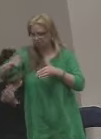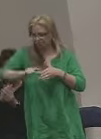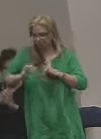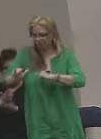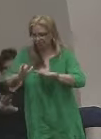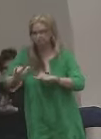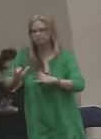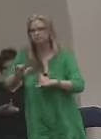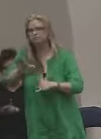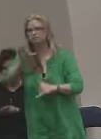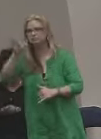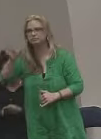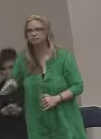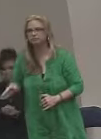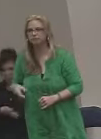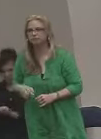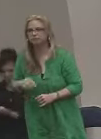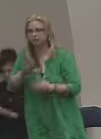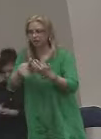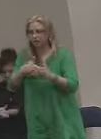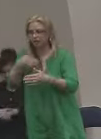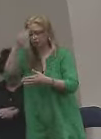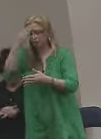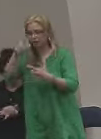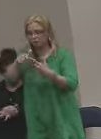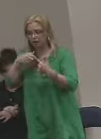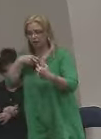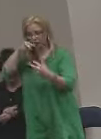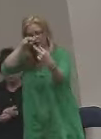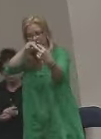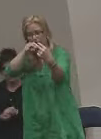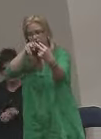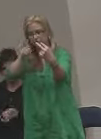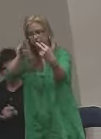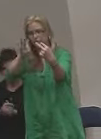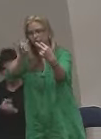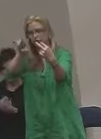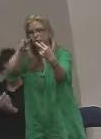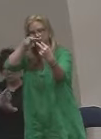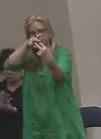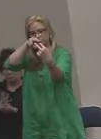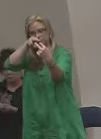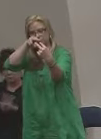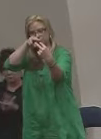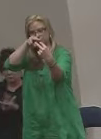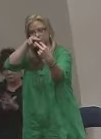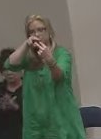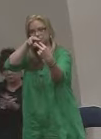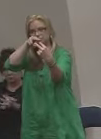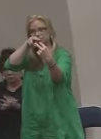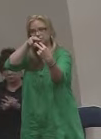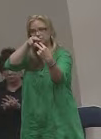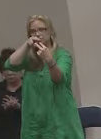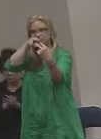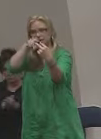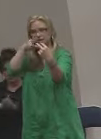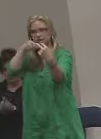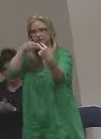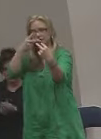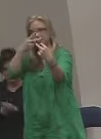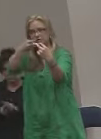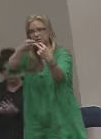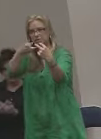All I know is when I looked Mr. Ford in the eye and he looked in my eyes and he was dying, I